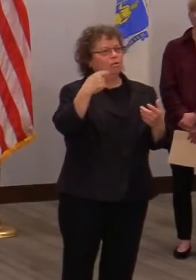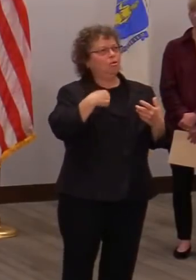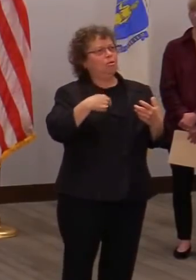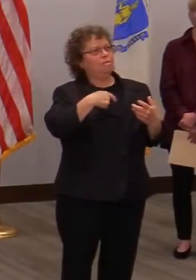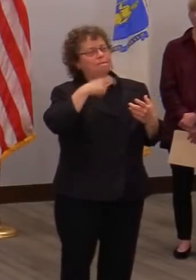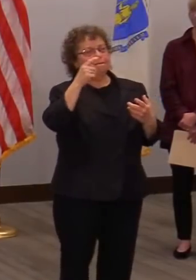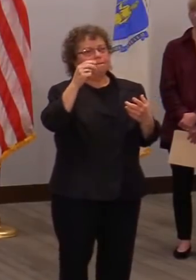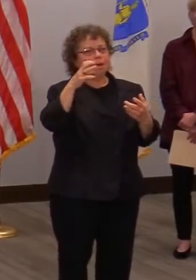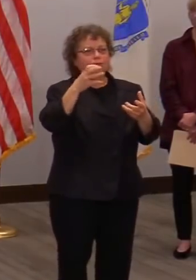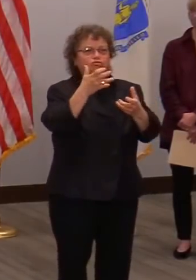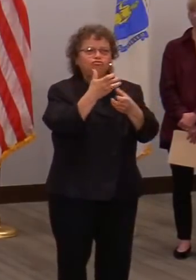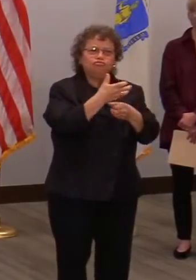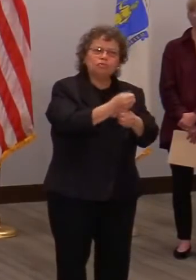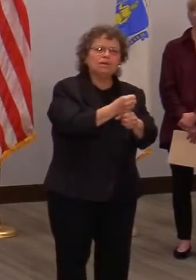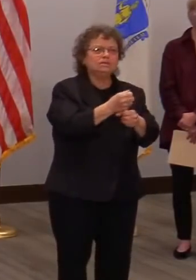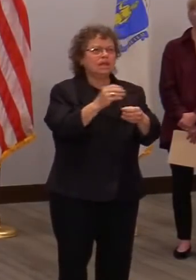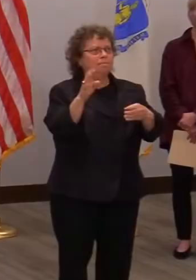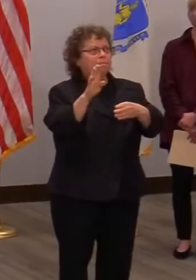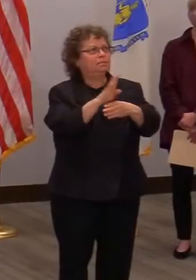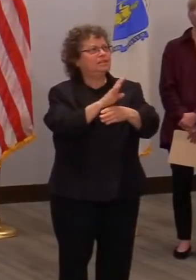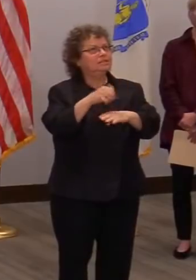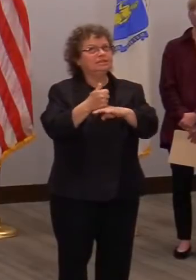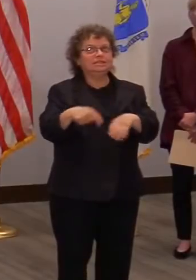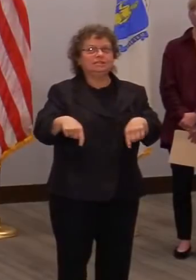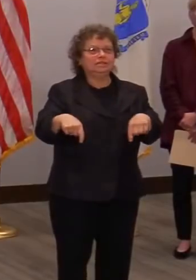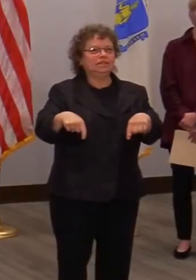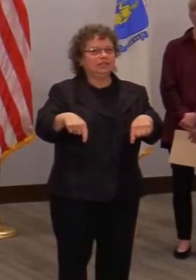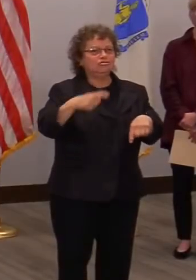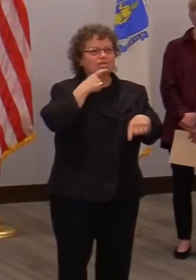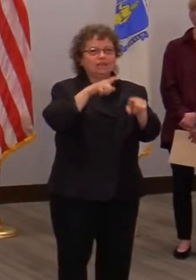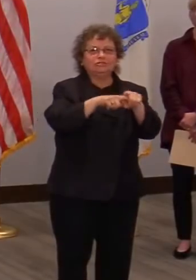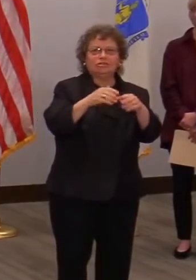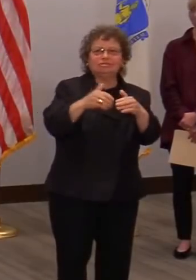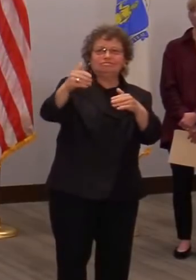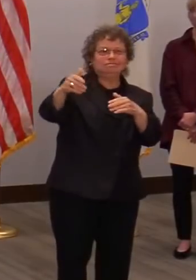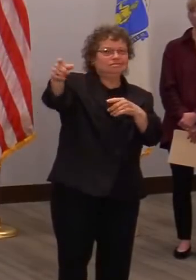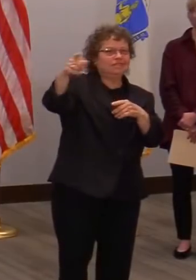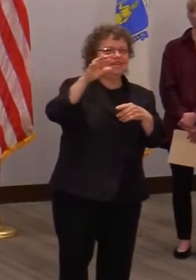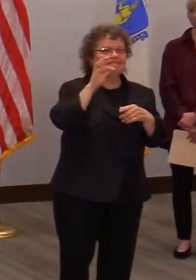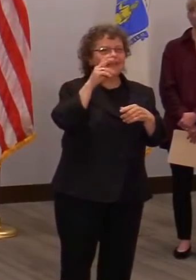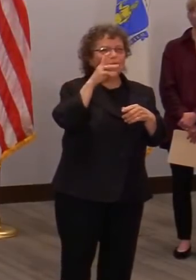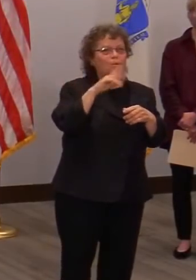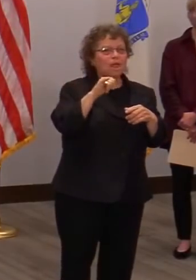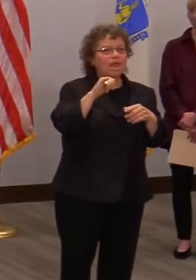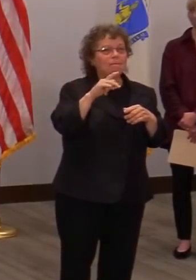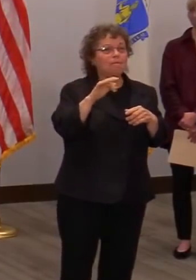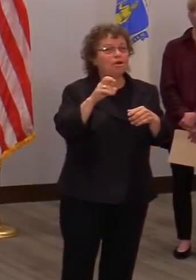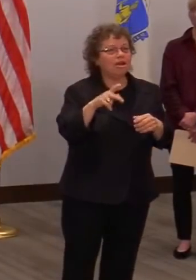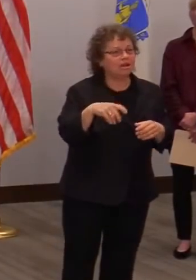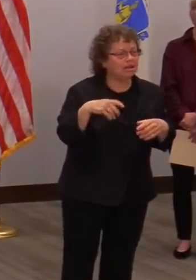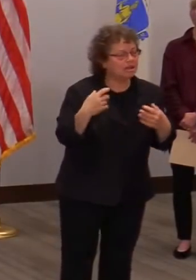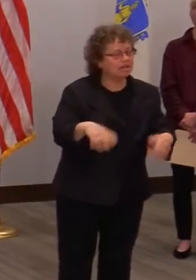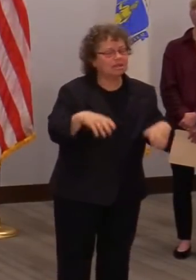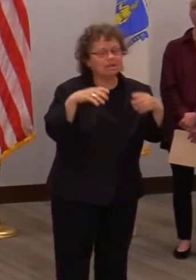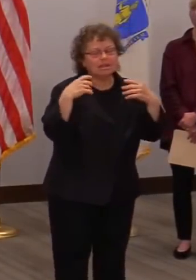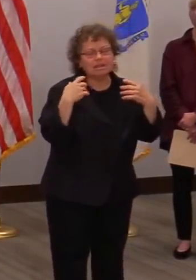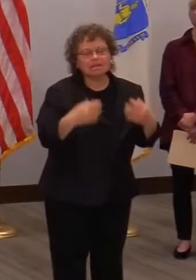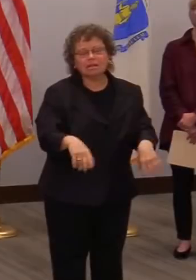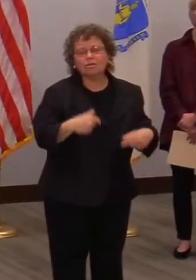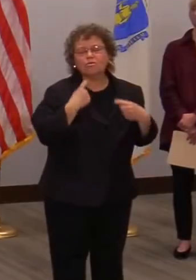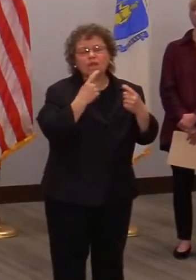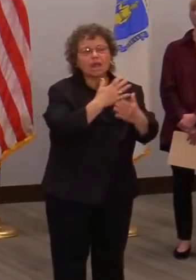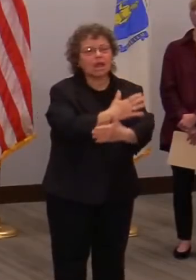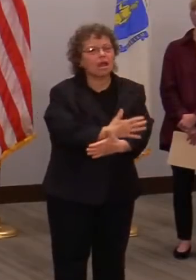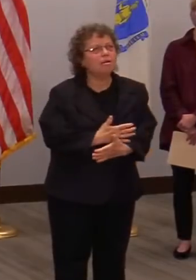business operator in the neighborhood here, just a few blocks away at Fenway Park. I can't tell you how much we have appreciated